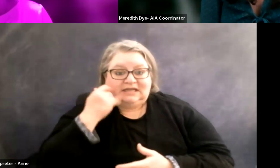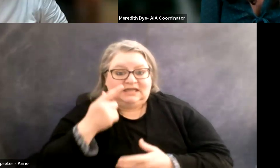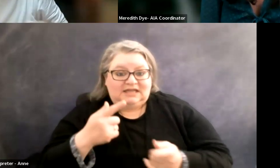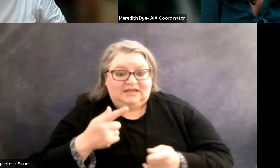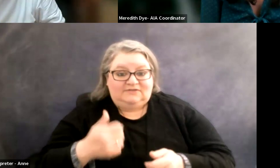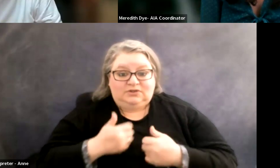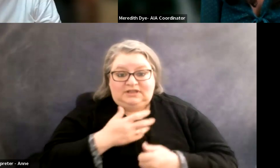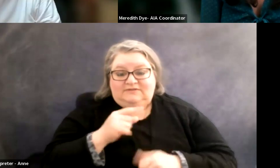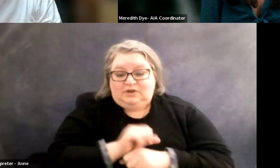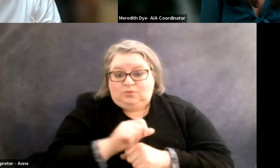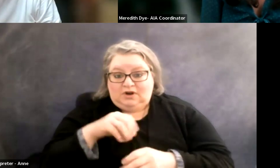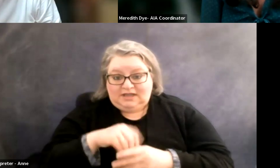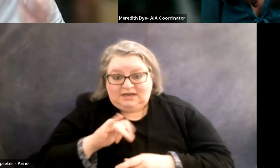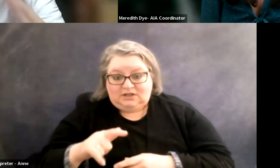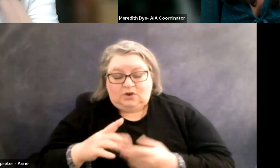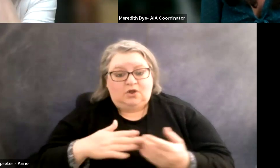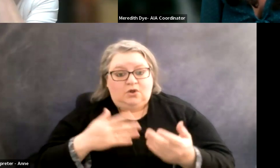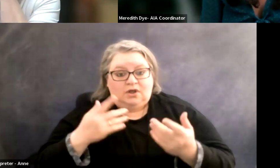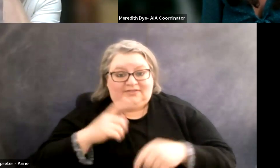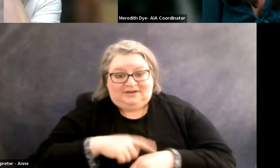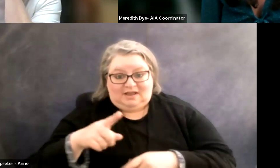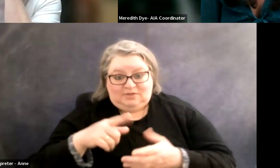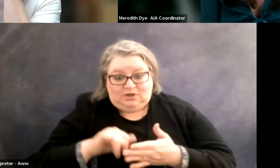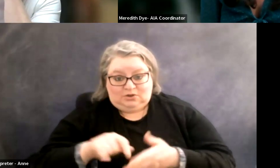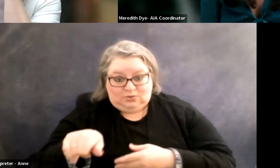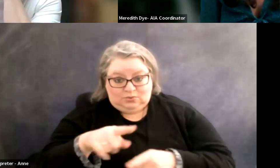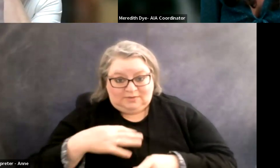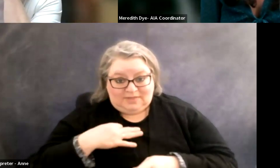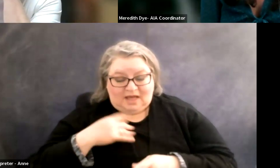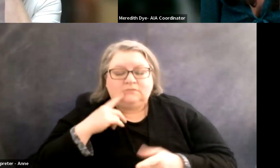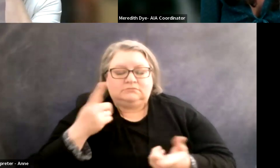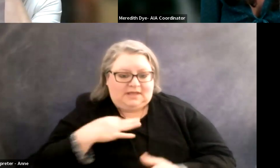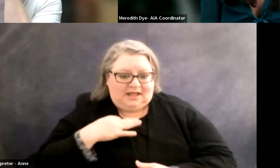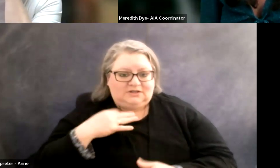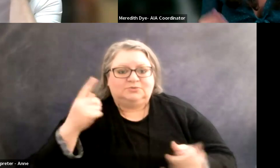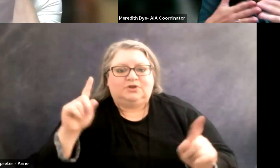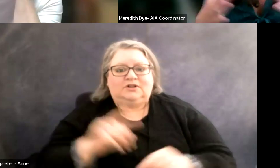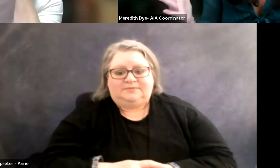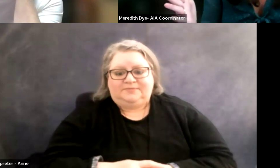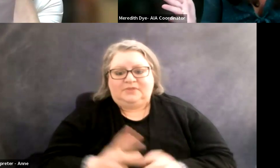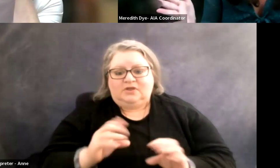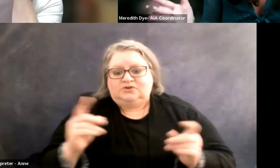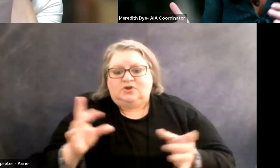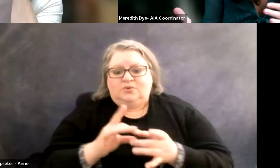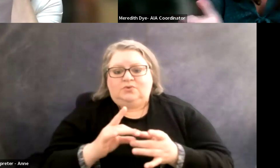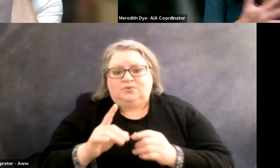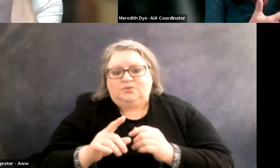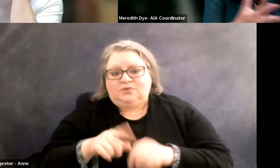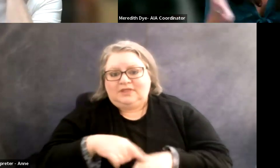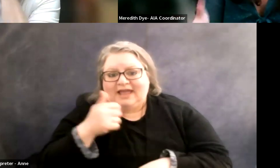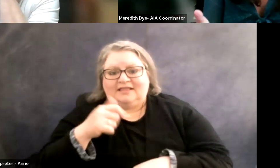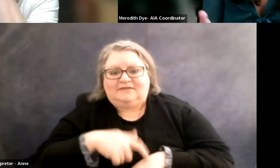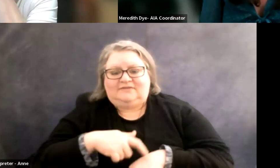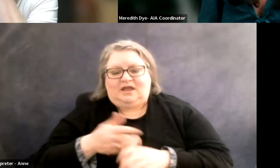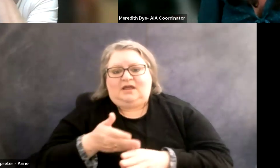work in Illinois when you're applying, then you are eligible. So there's no length of time